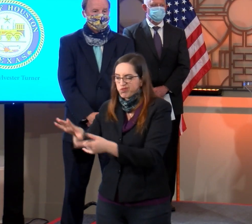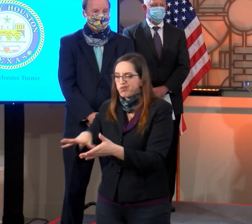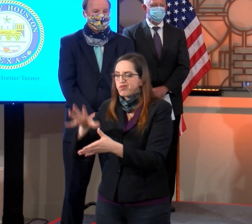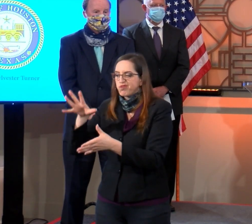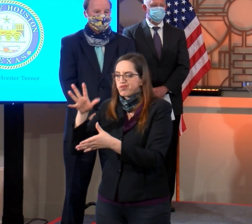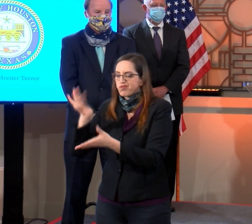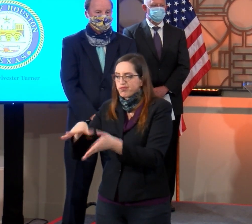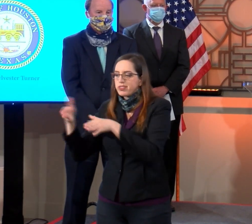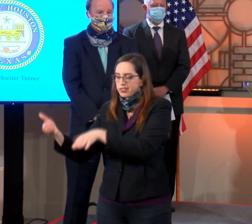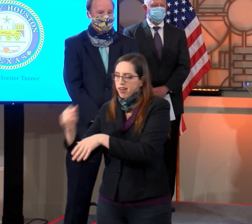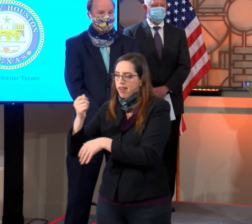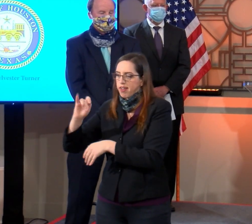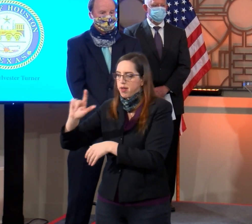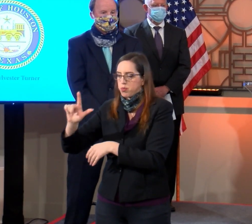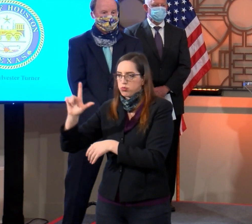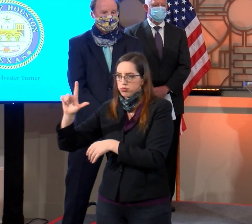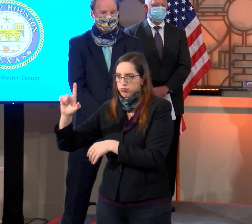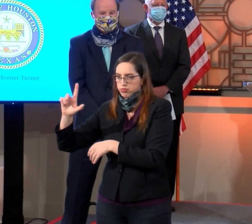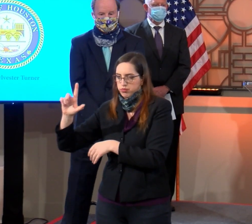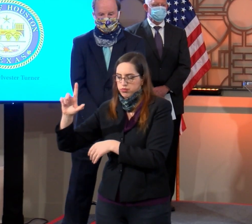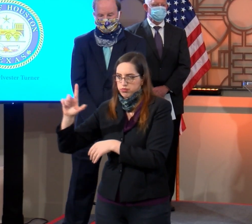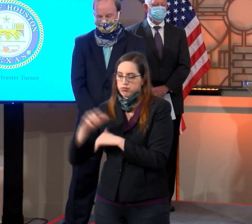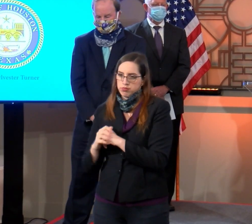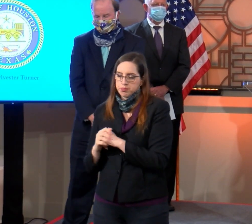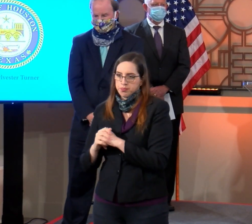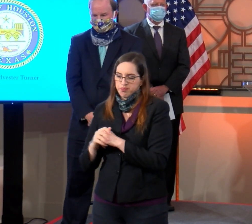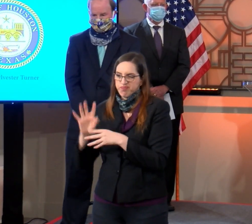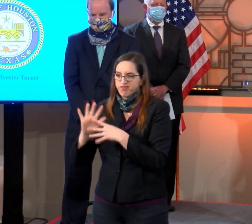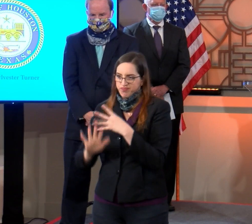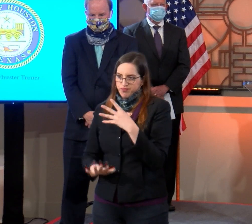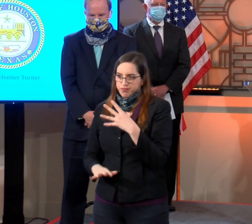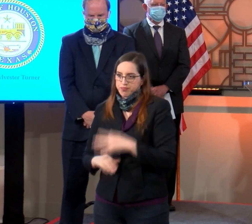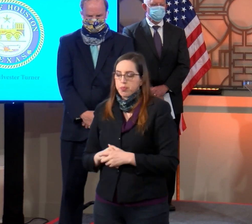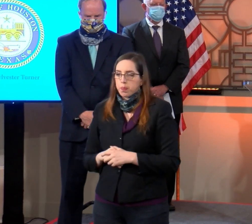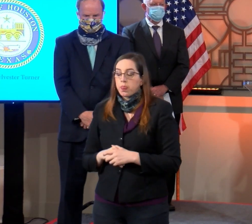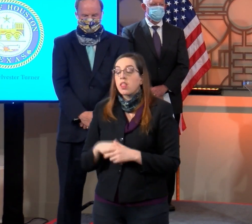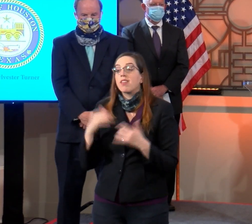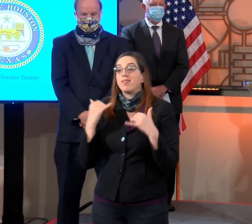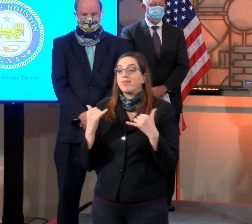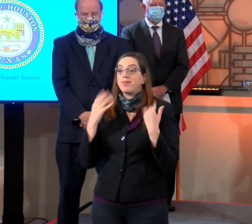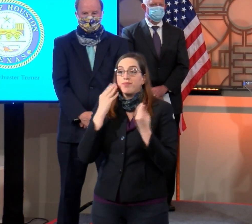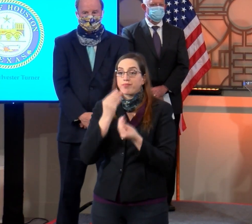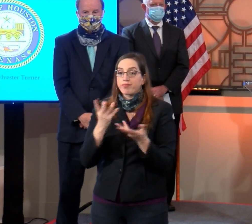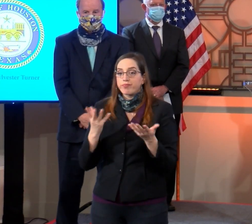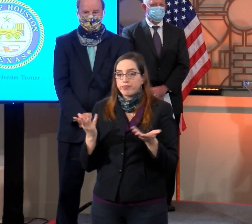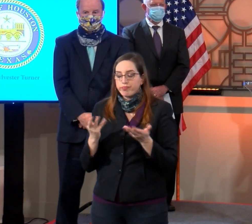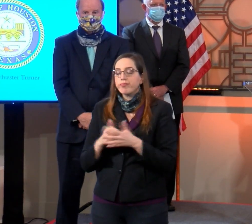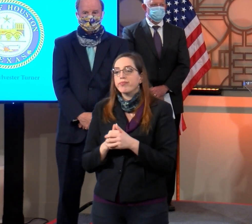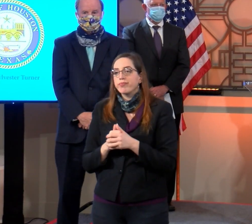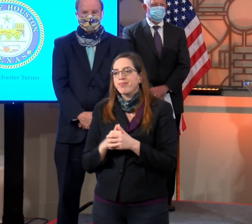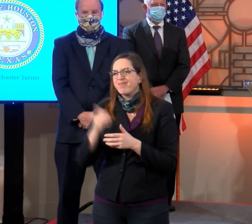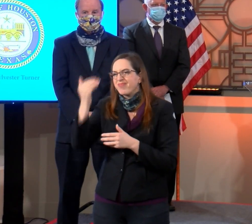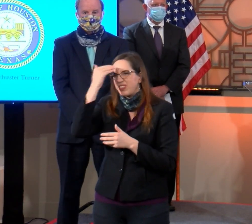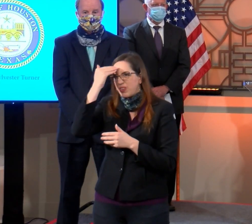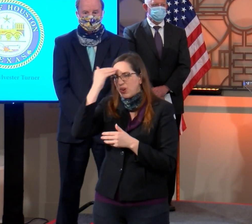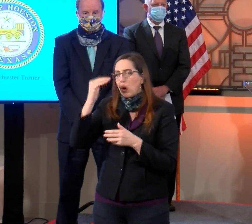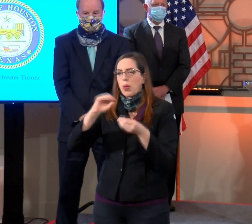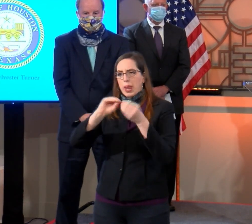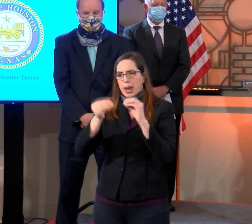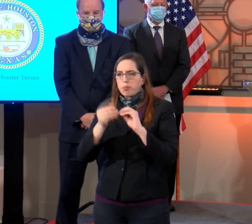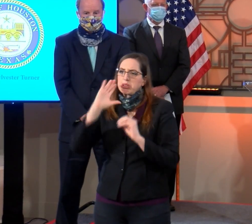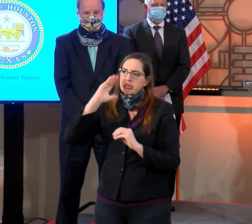away on April 21st. And so let me just say this. I know the numbers are